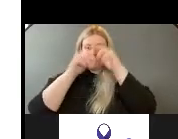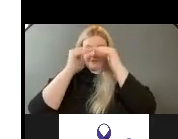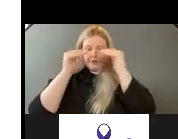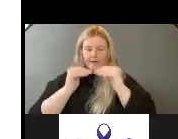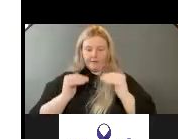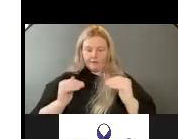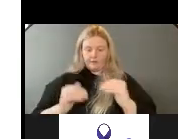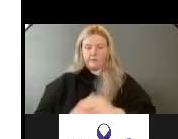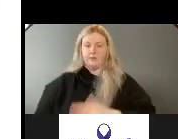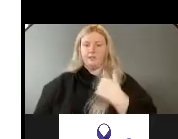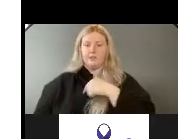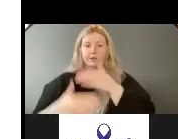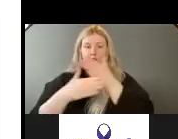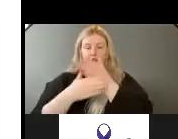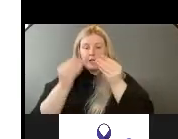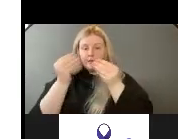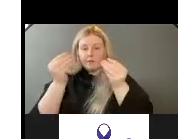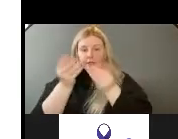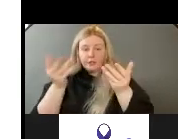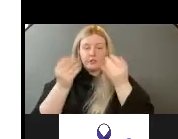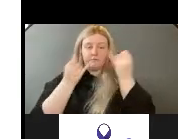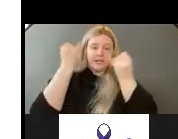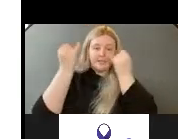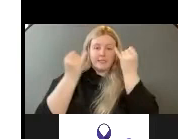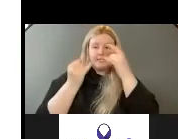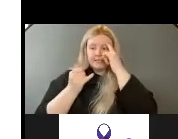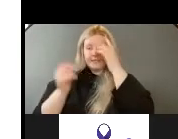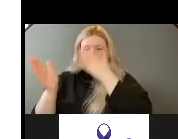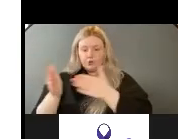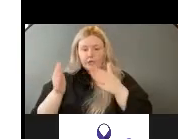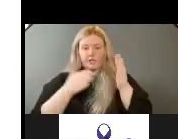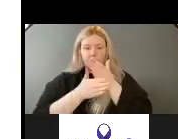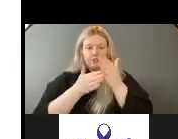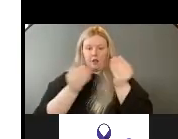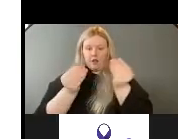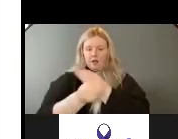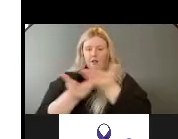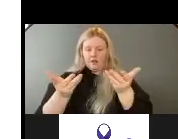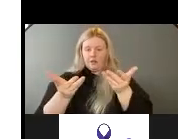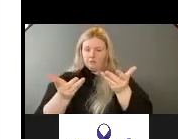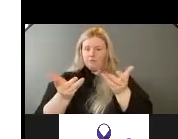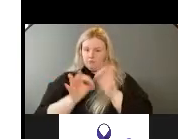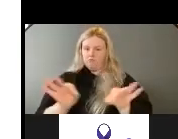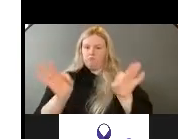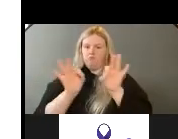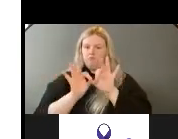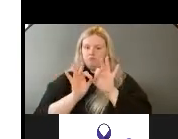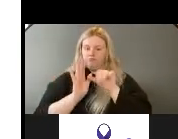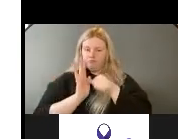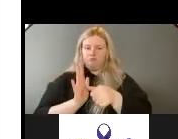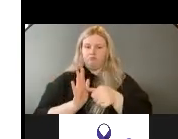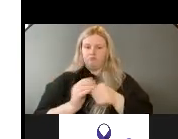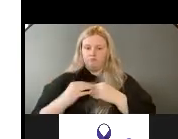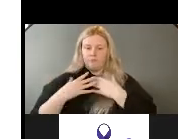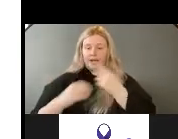to share information and ideas and strategies across the country is a powerful one. I see this happening. I